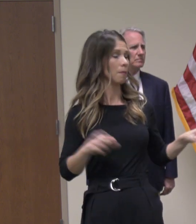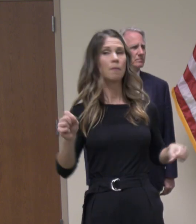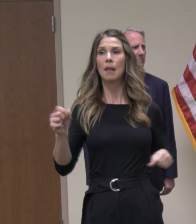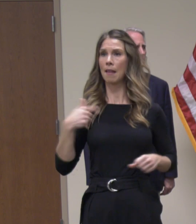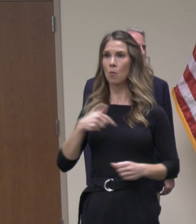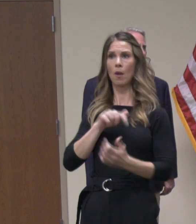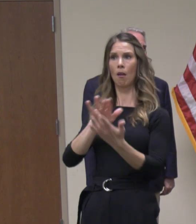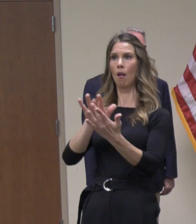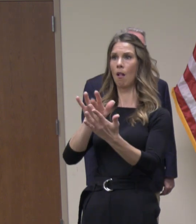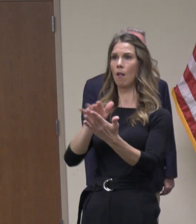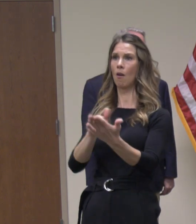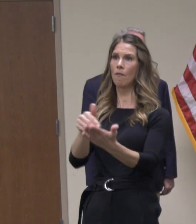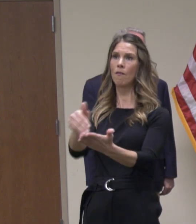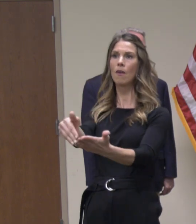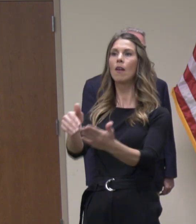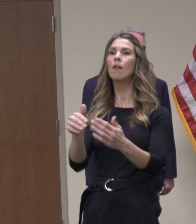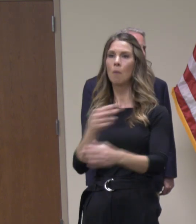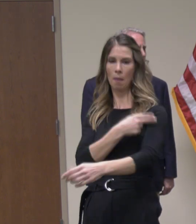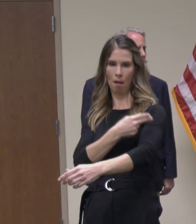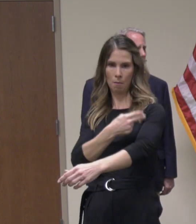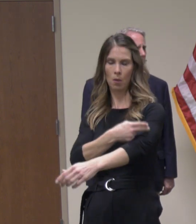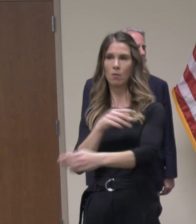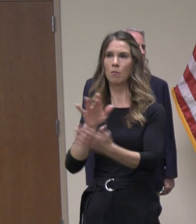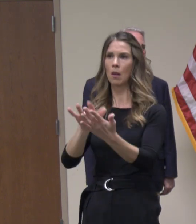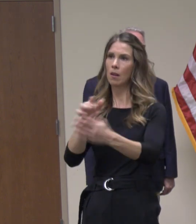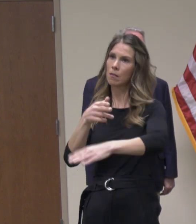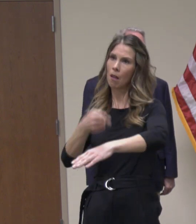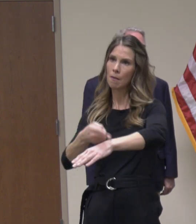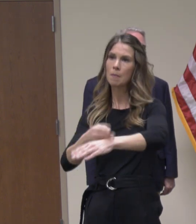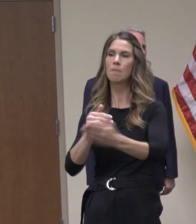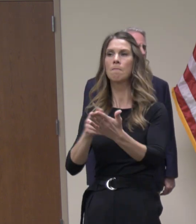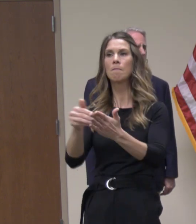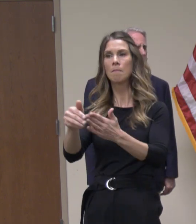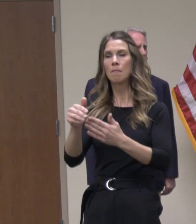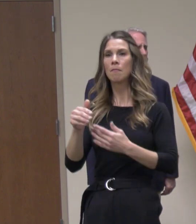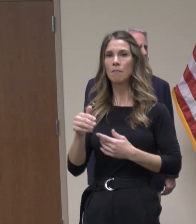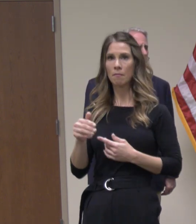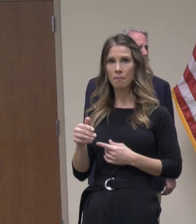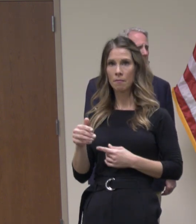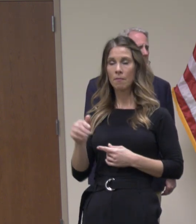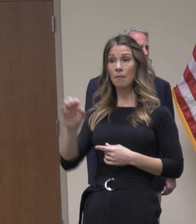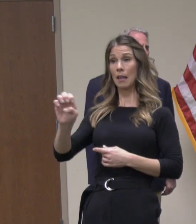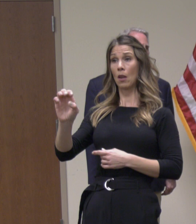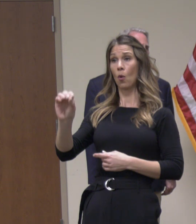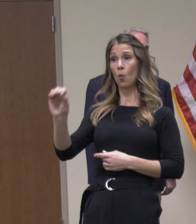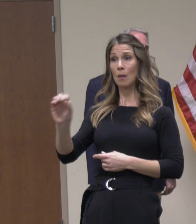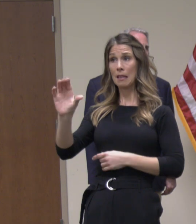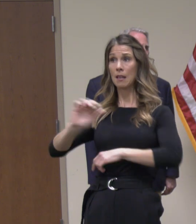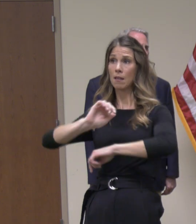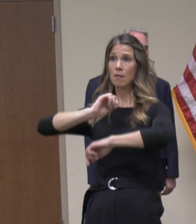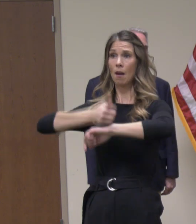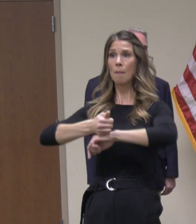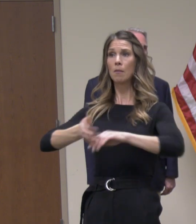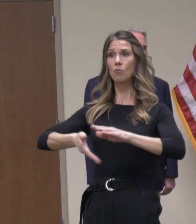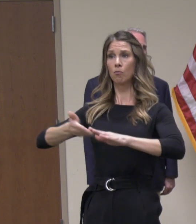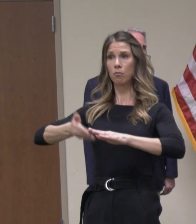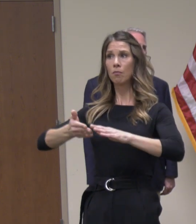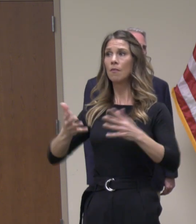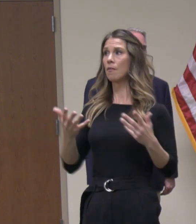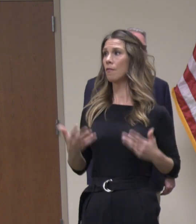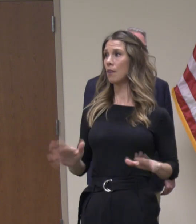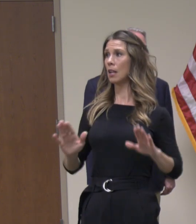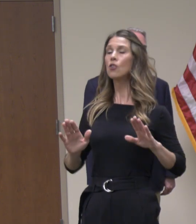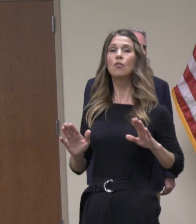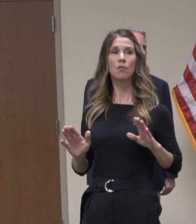Yes, we're in constant contact. If y'all want to come up, we're in constant contact with the hospital. We have our EOC is up and running at a